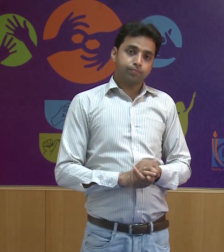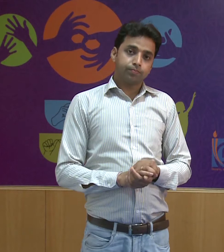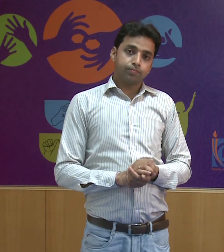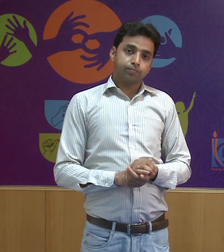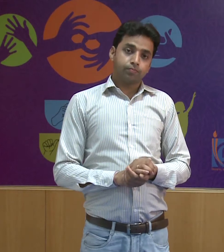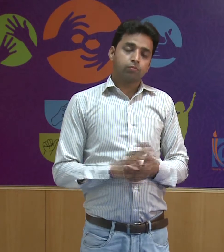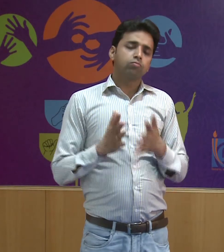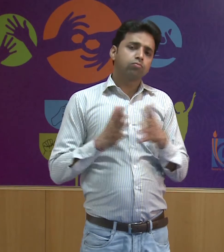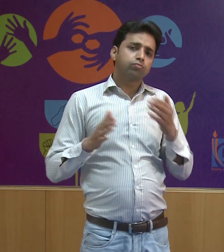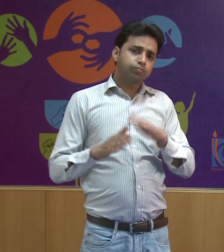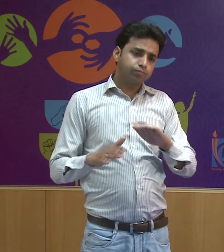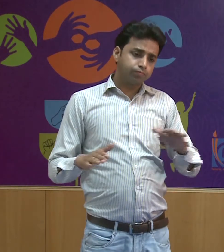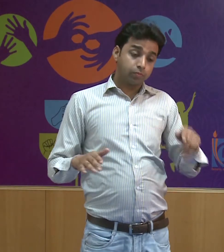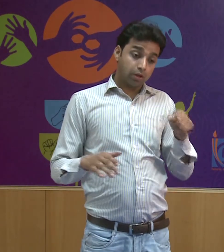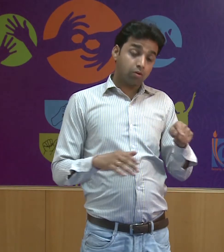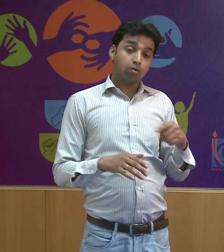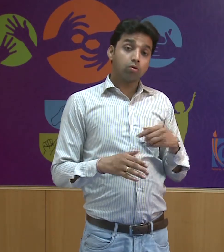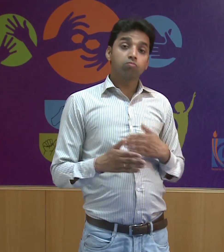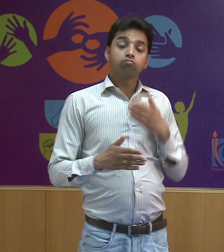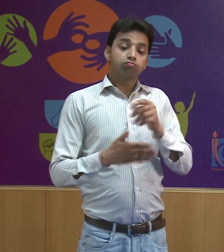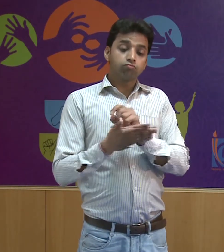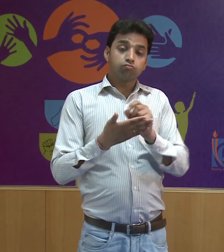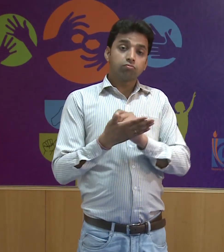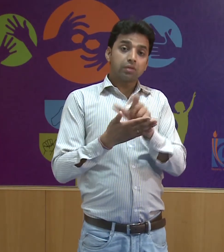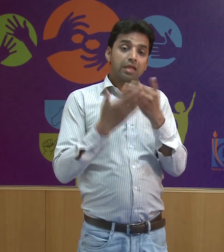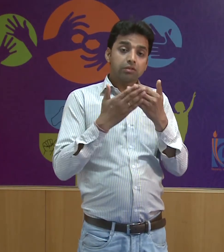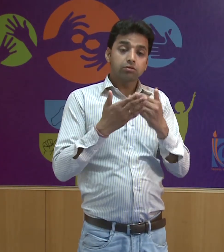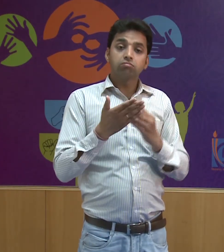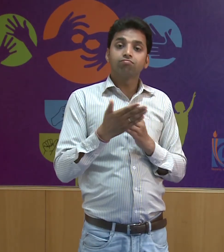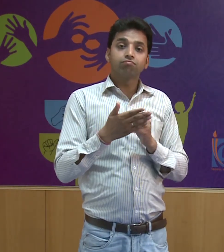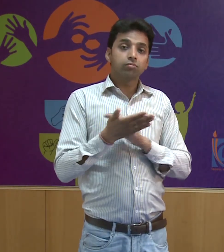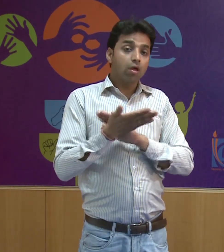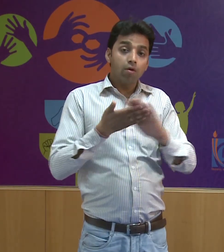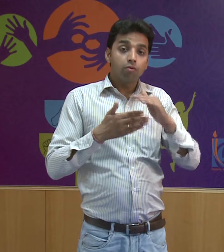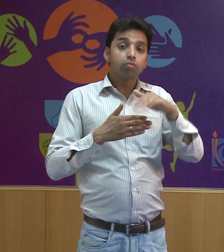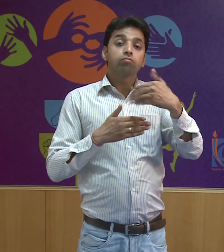Those children who do not complete their education and leave their studies.